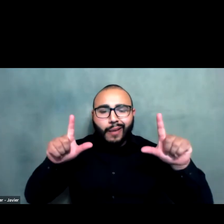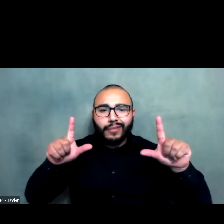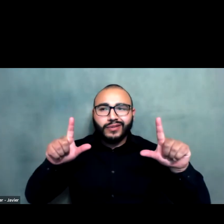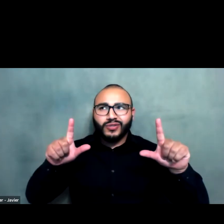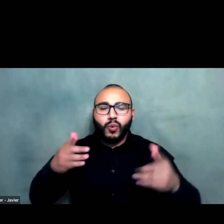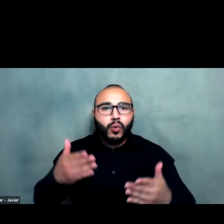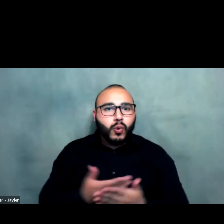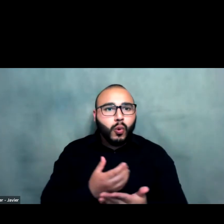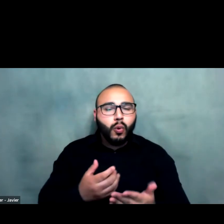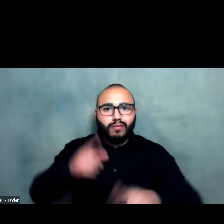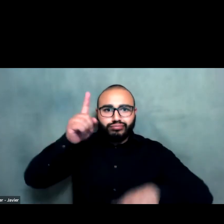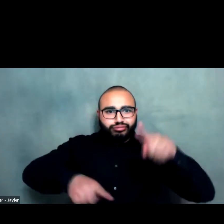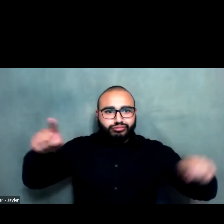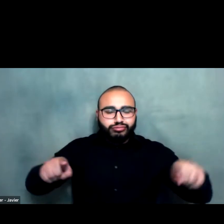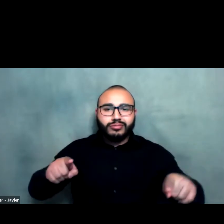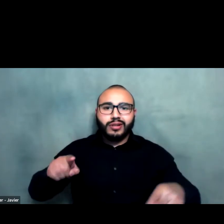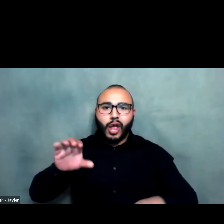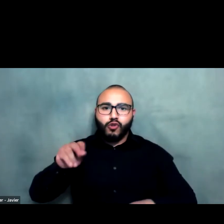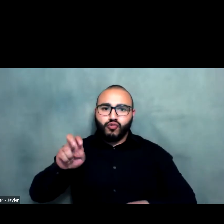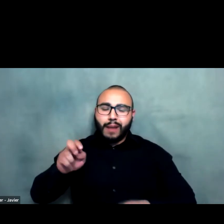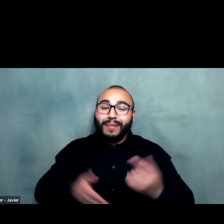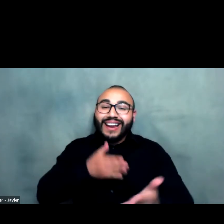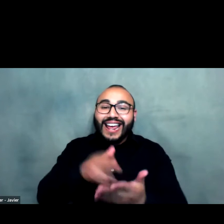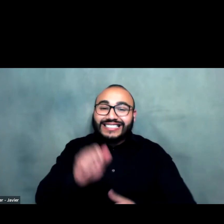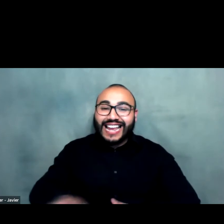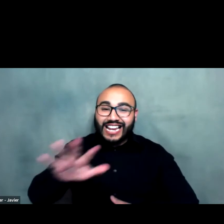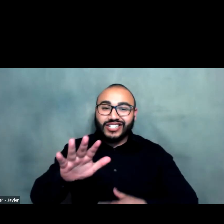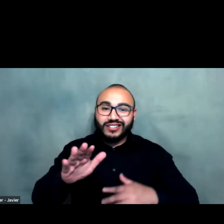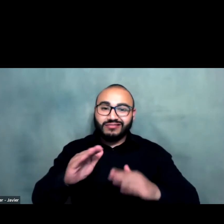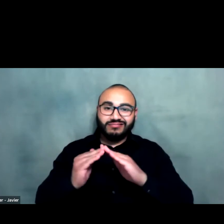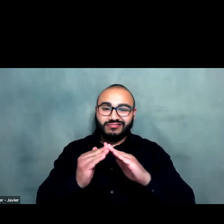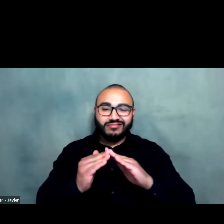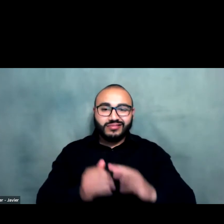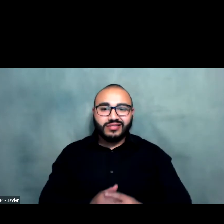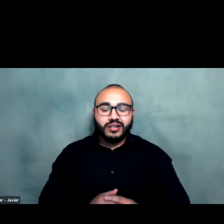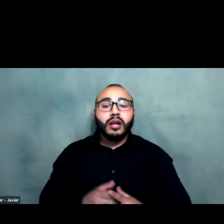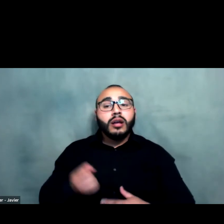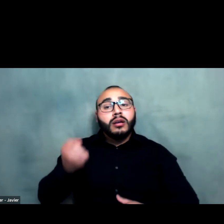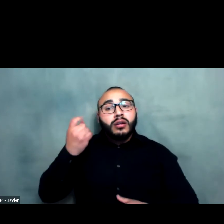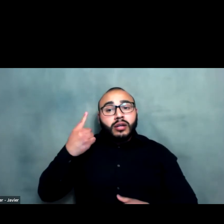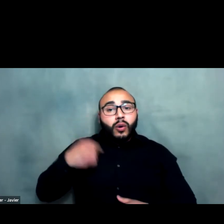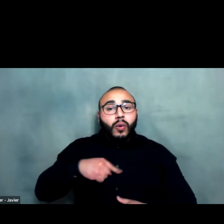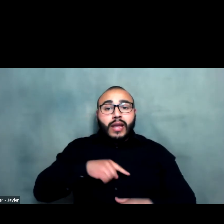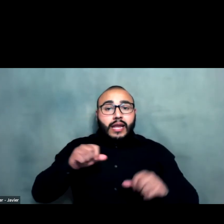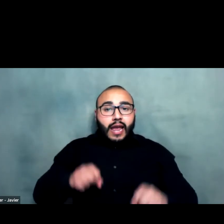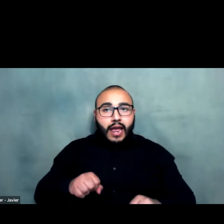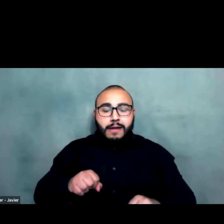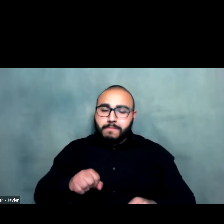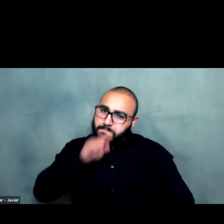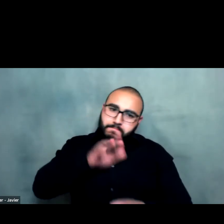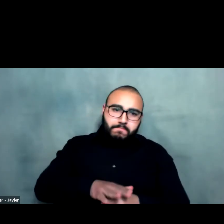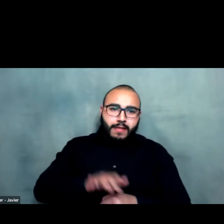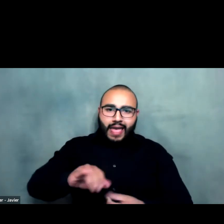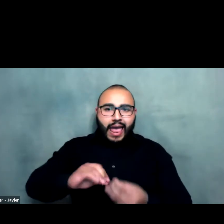multiple crimes committed against the Asian community. And in fact, we can be assured that this number is